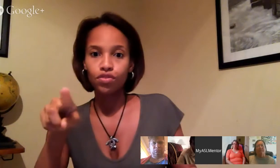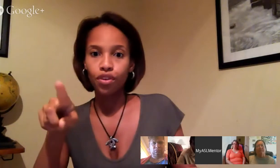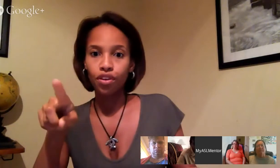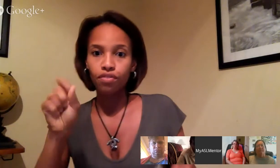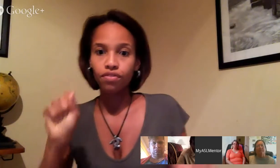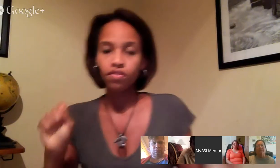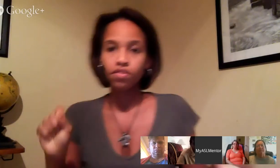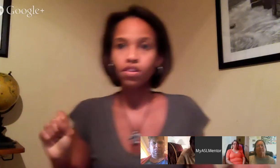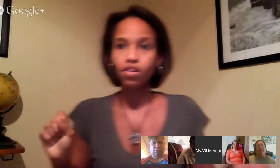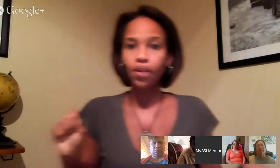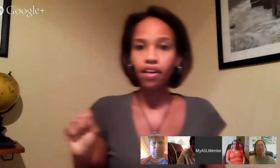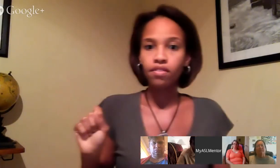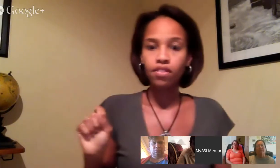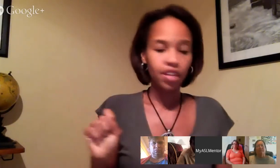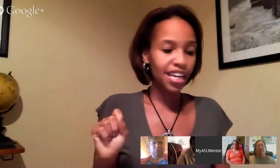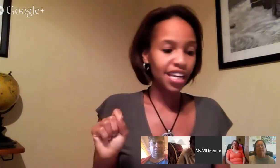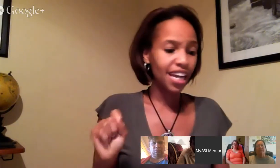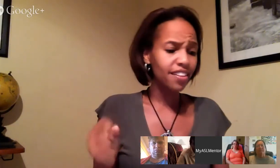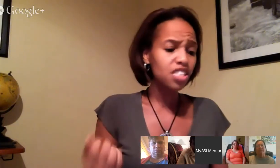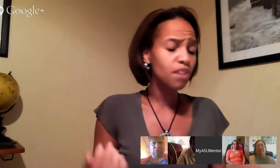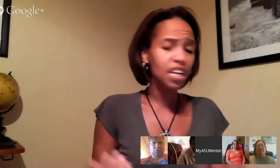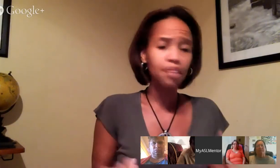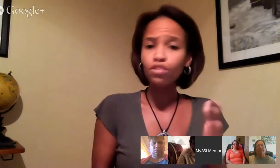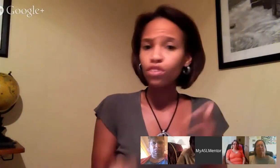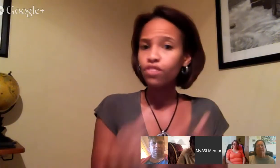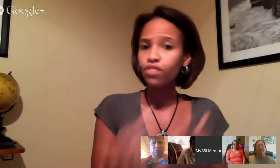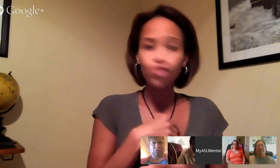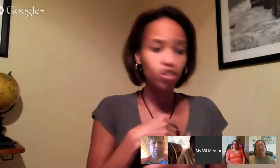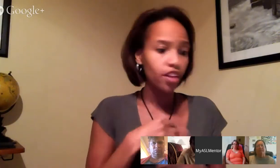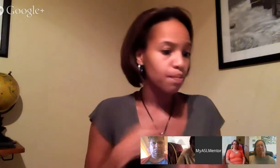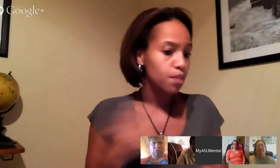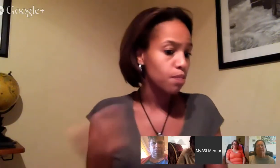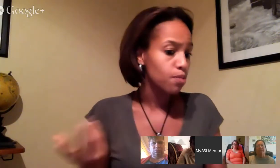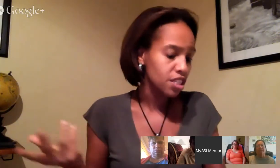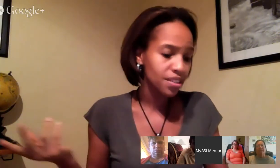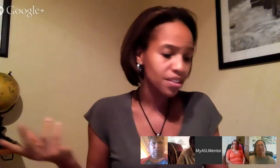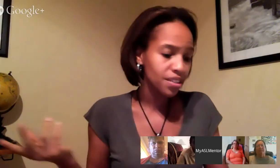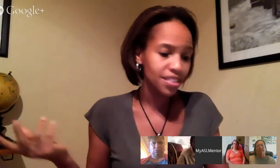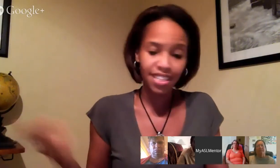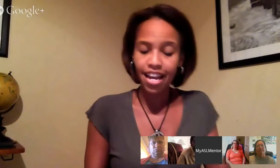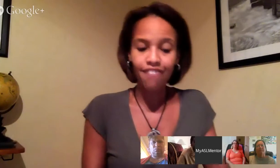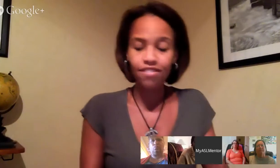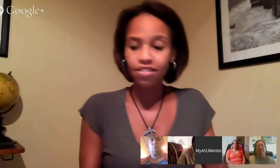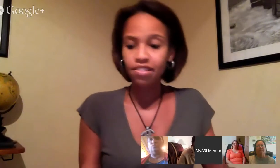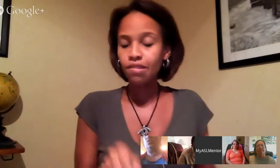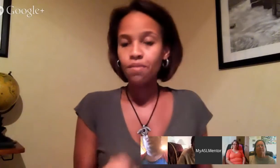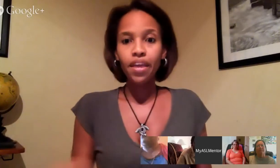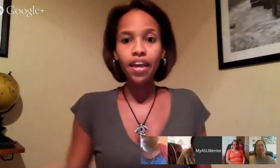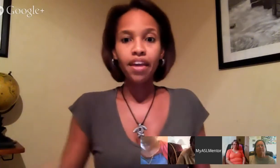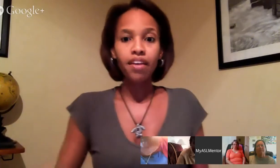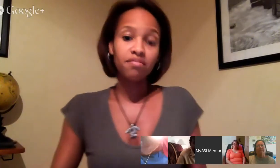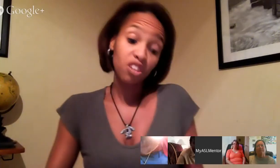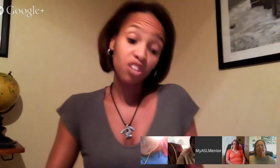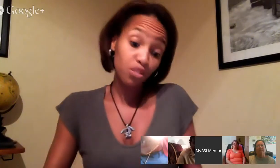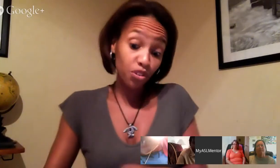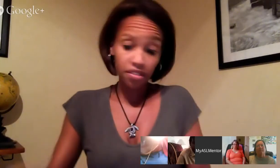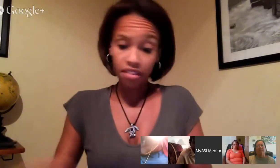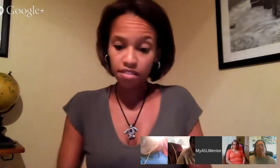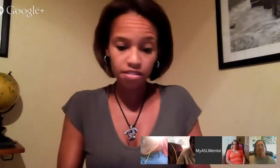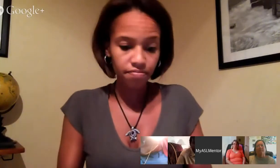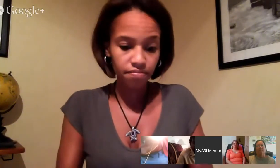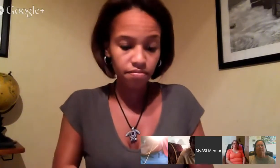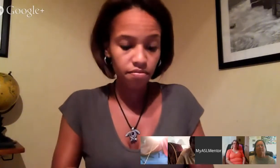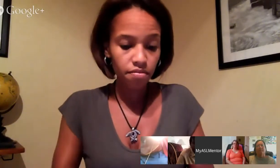for you. Okay. And again, this is going to be a review for a lot of people, but it's always nice to kind of have a review on